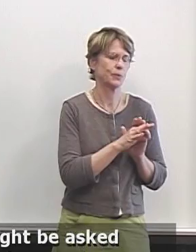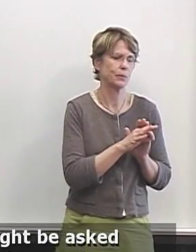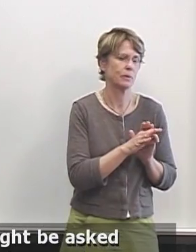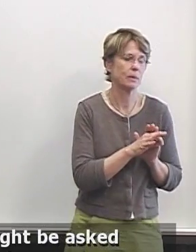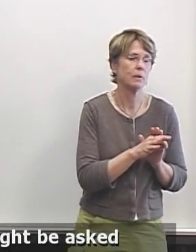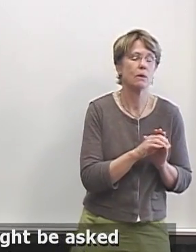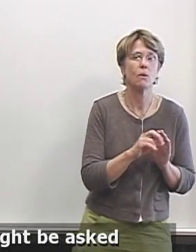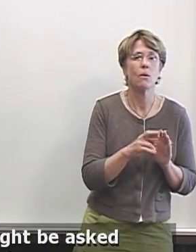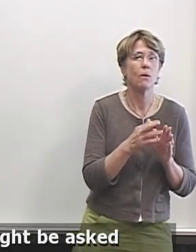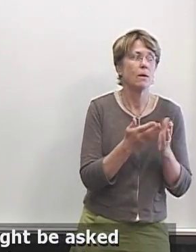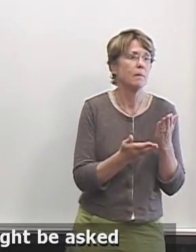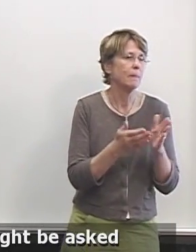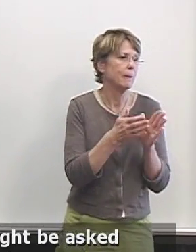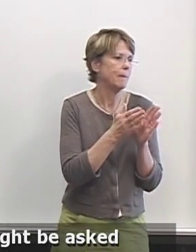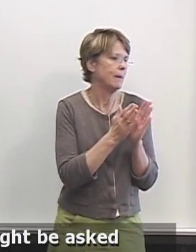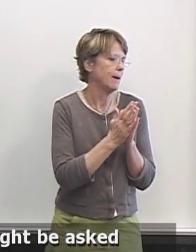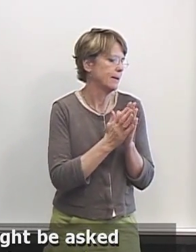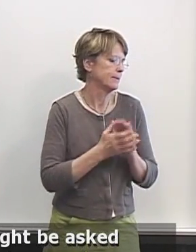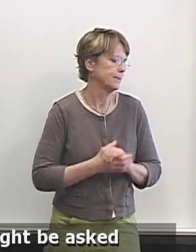Or they might be asked to